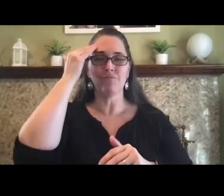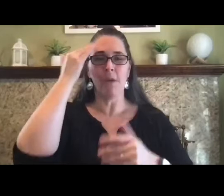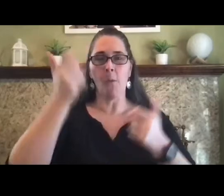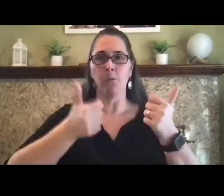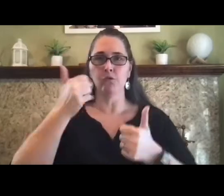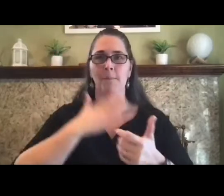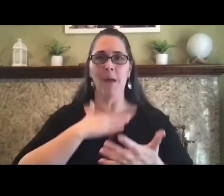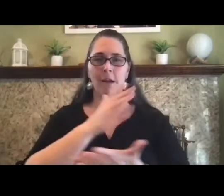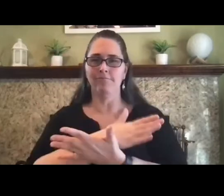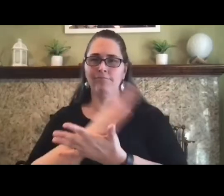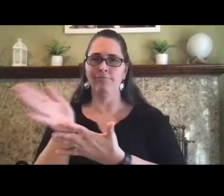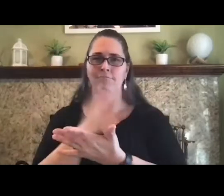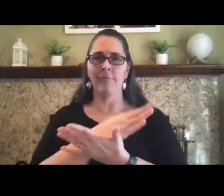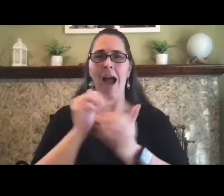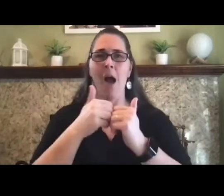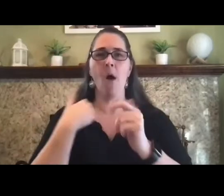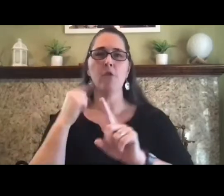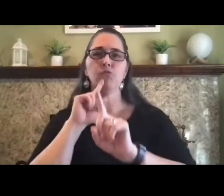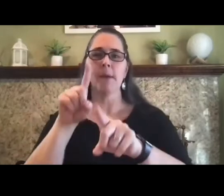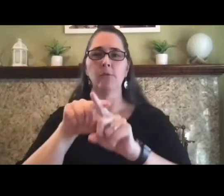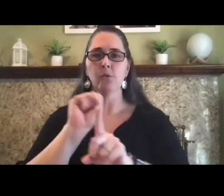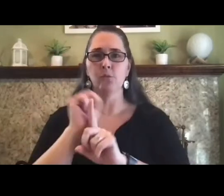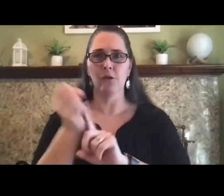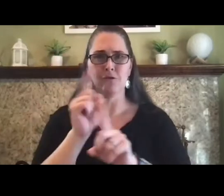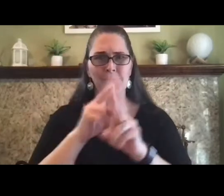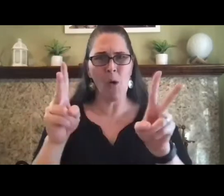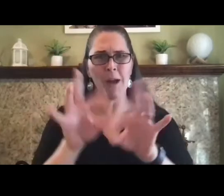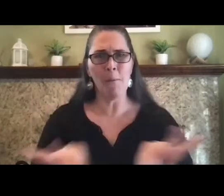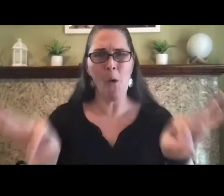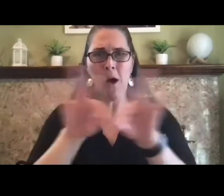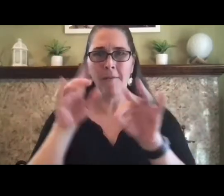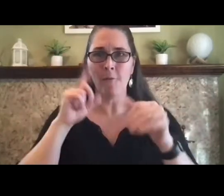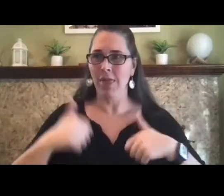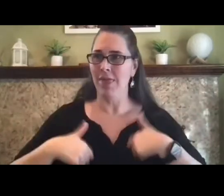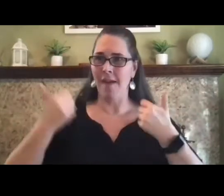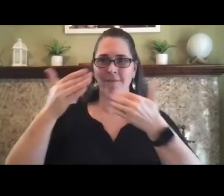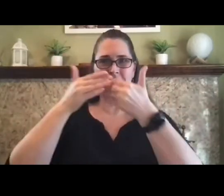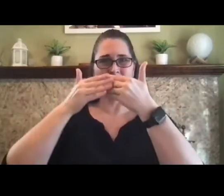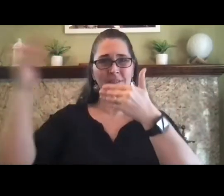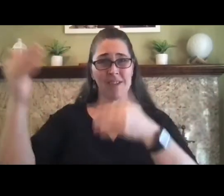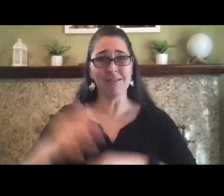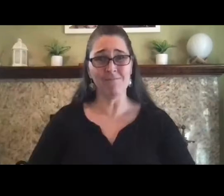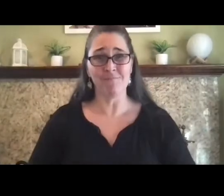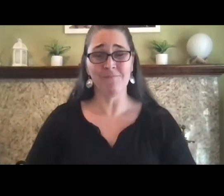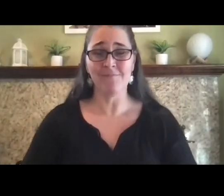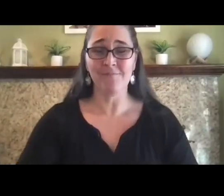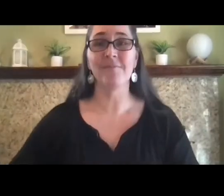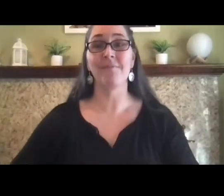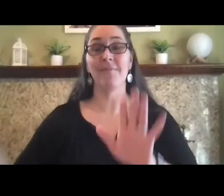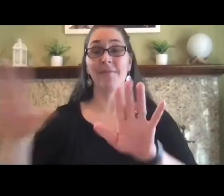to identify triggers and how to respond to situations. This is an important lifelong skill.